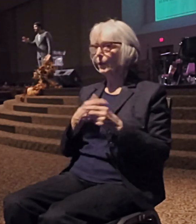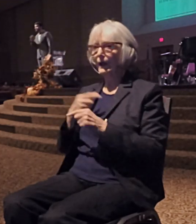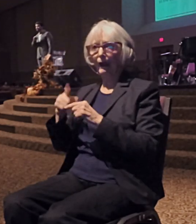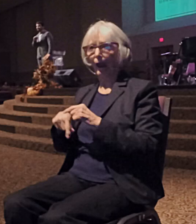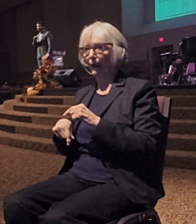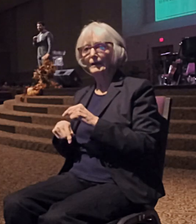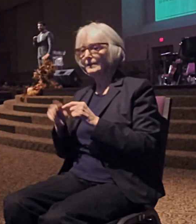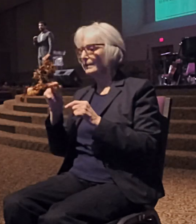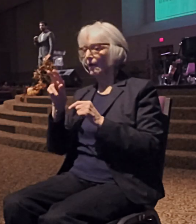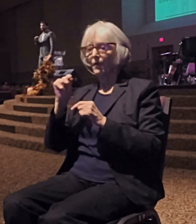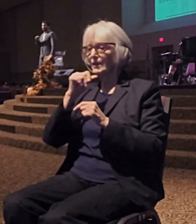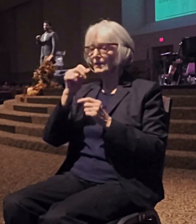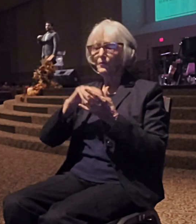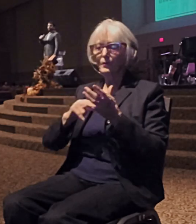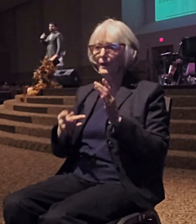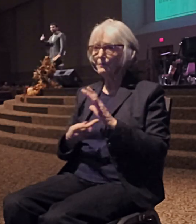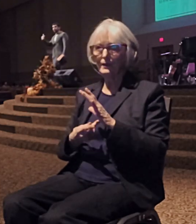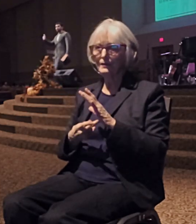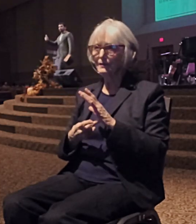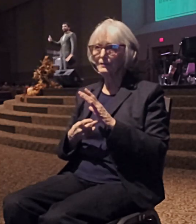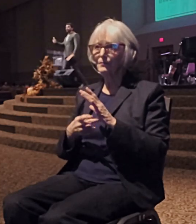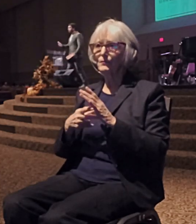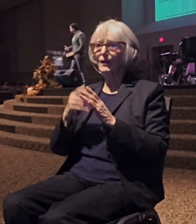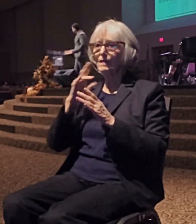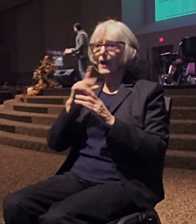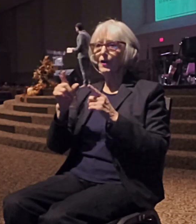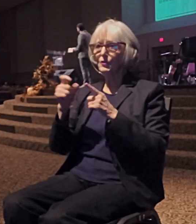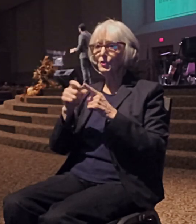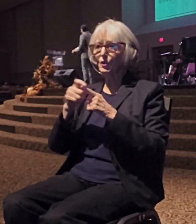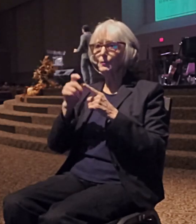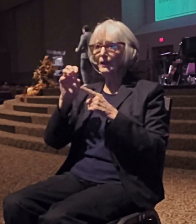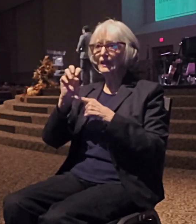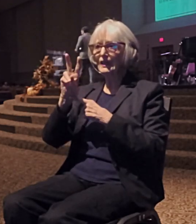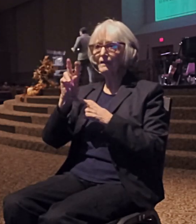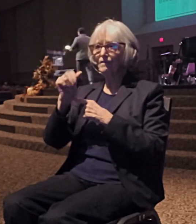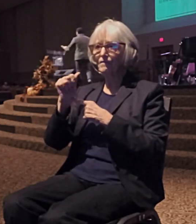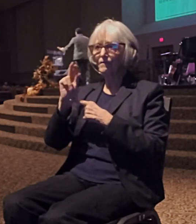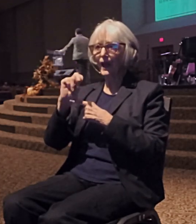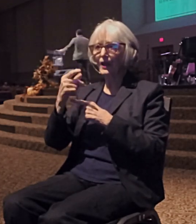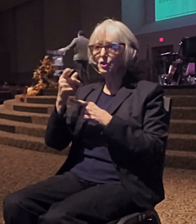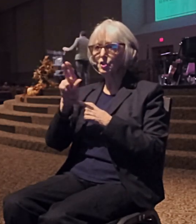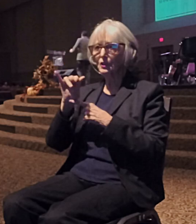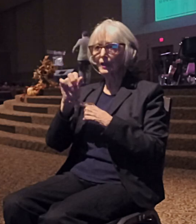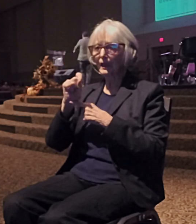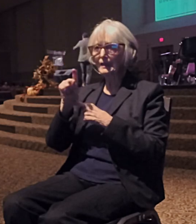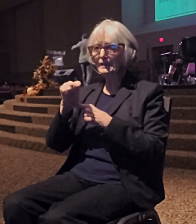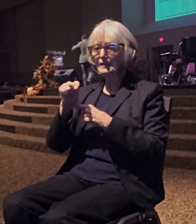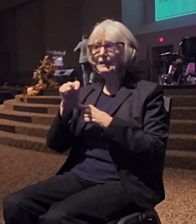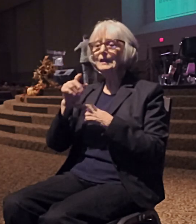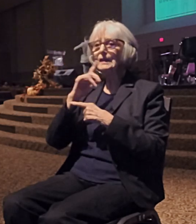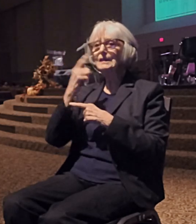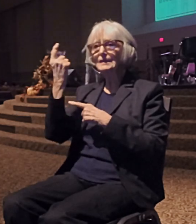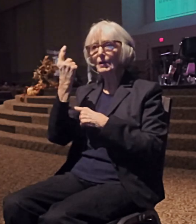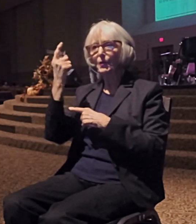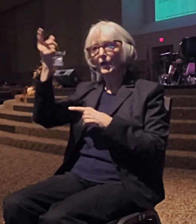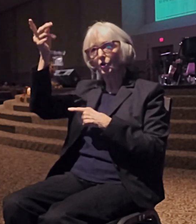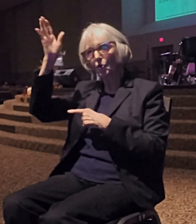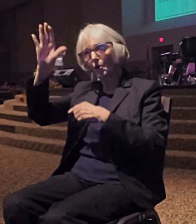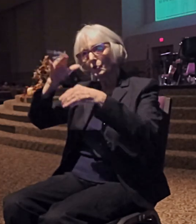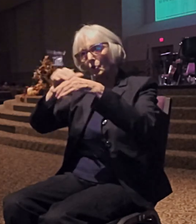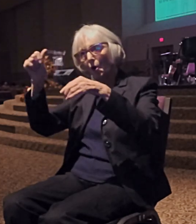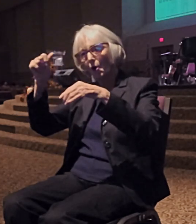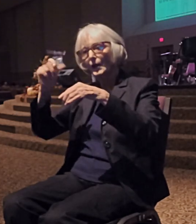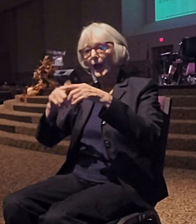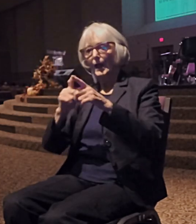not what the evangelists are. The term, really, the better way to understand that term would be somebody that God has called